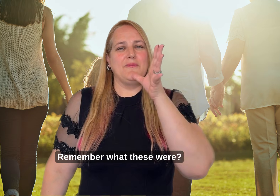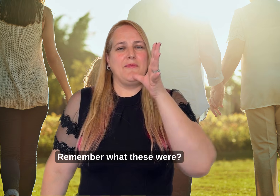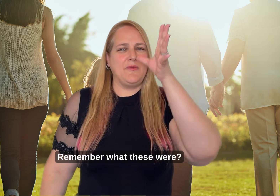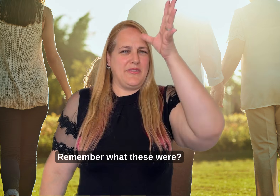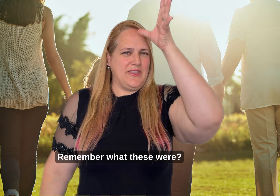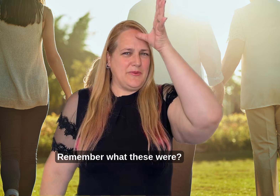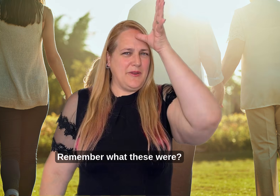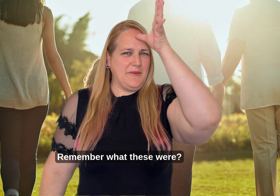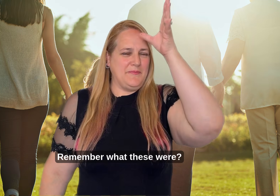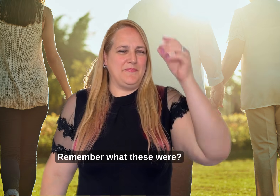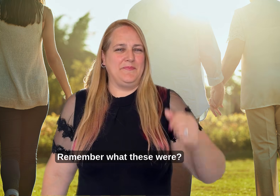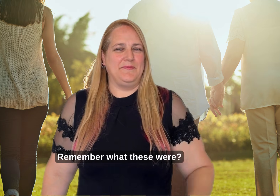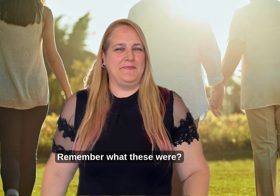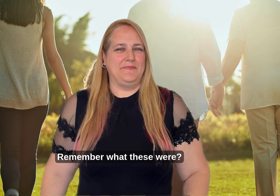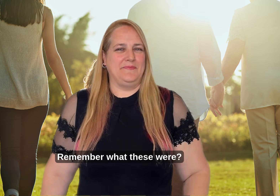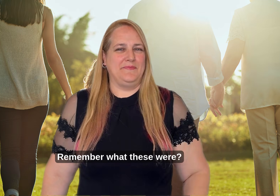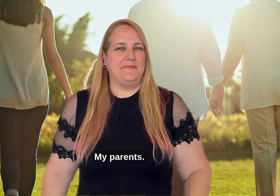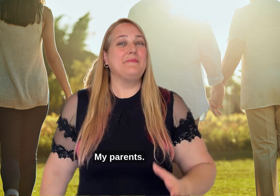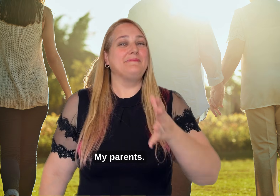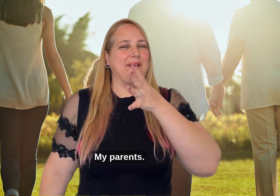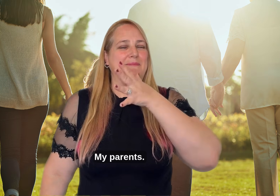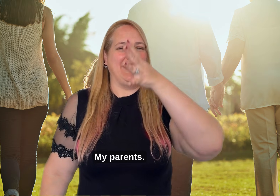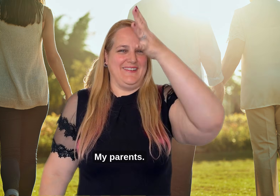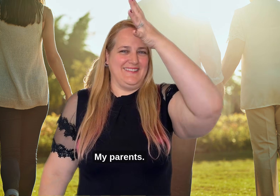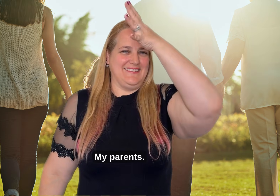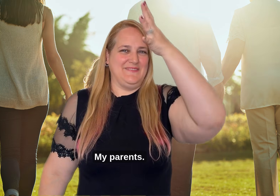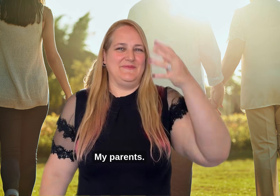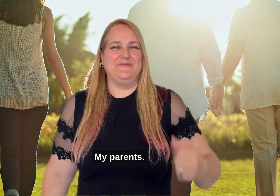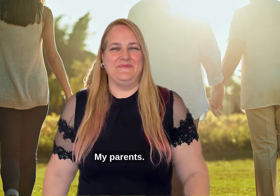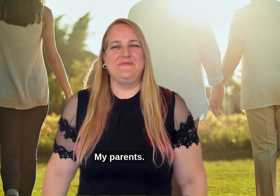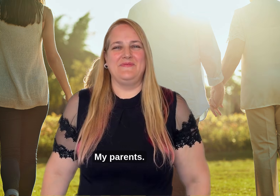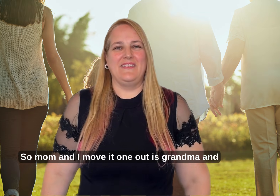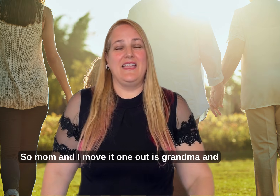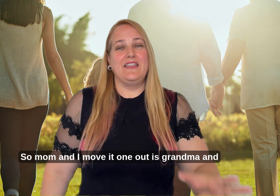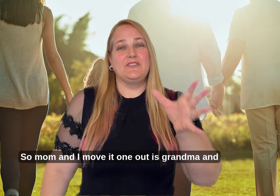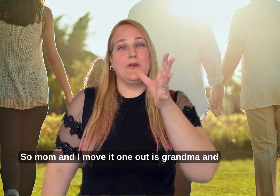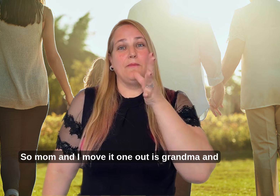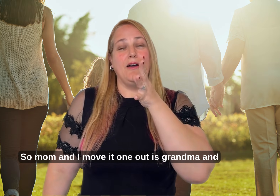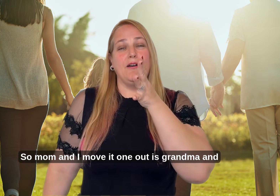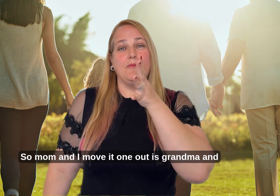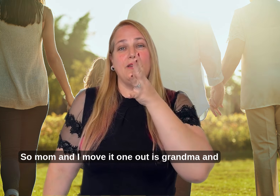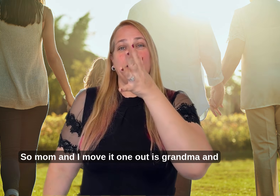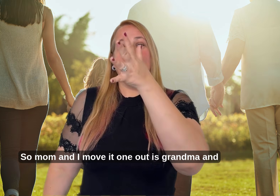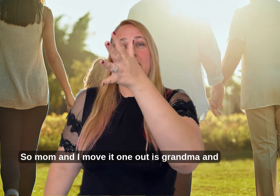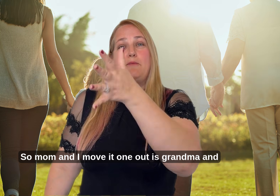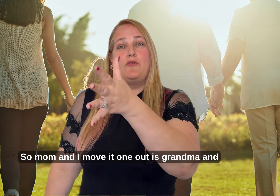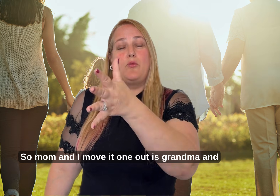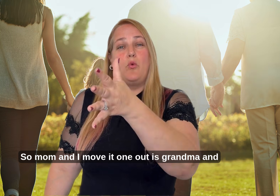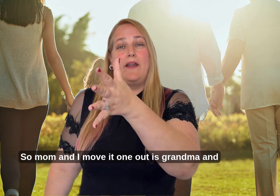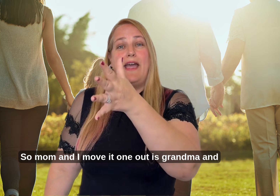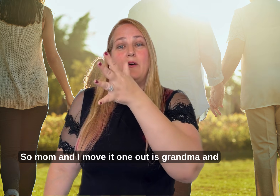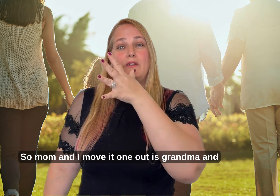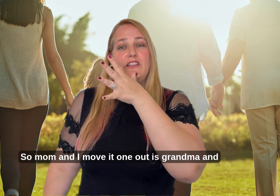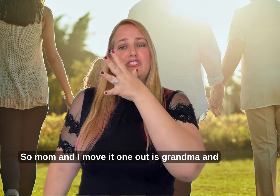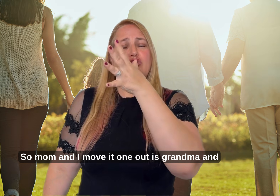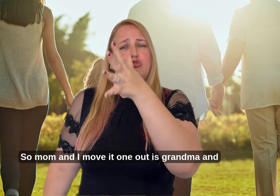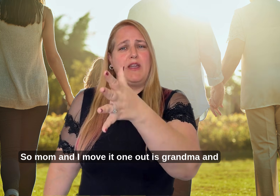Remember what these were? My parents. So mom, and I move it 1 out, is